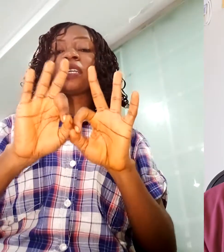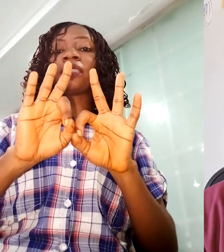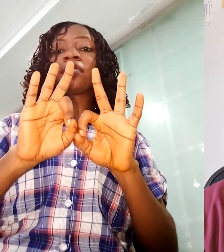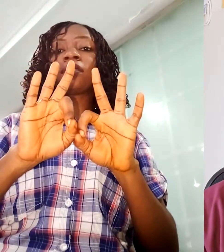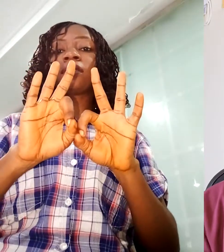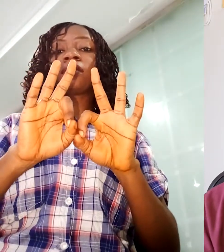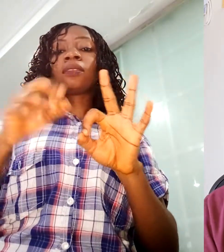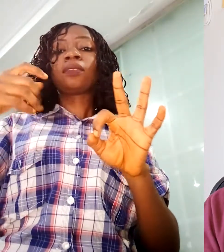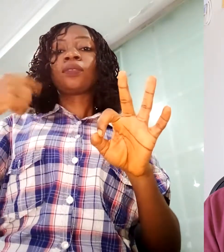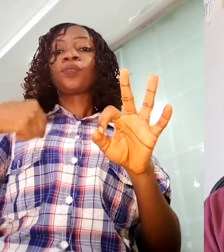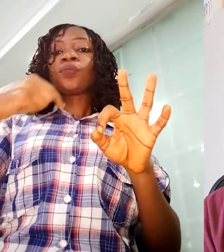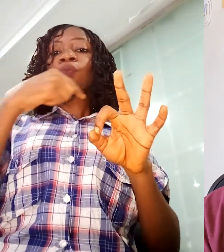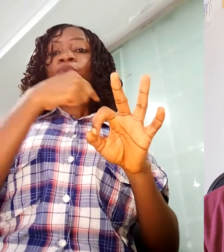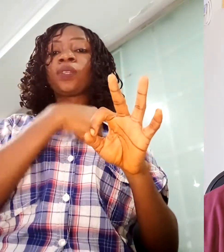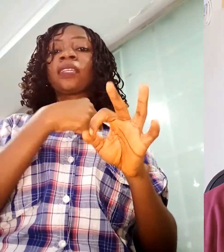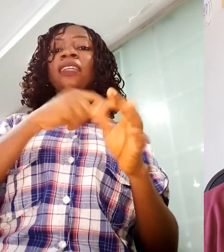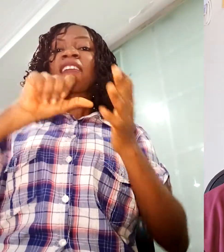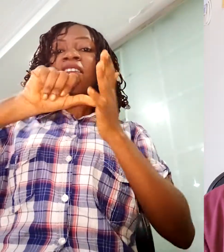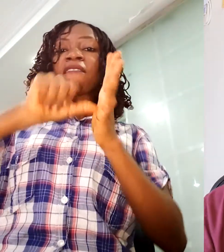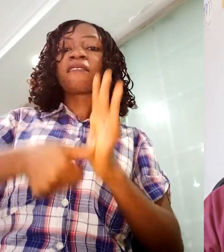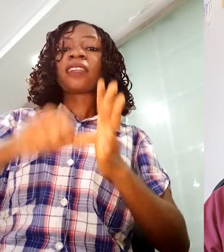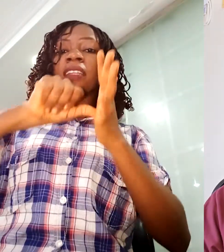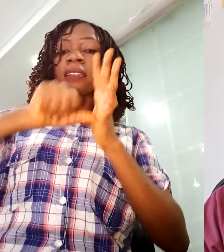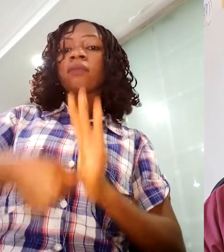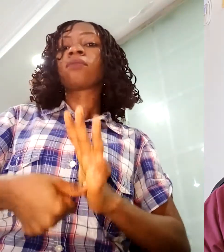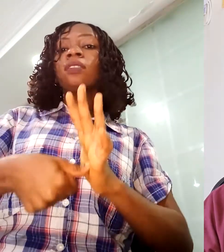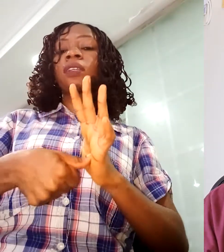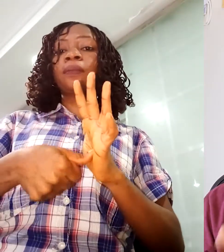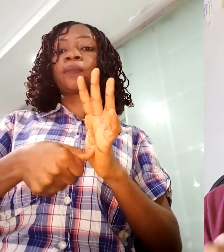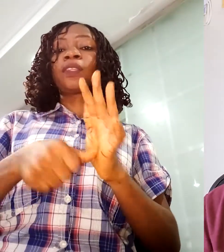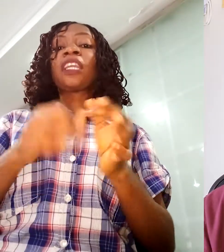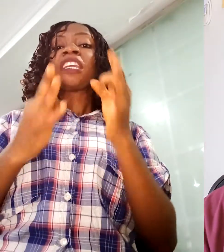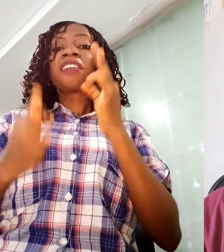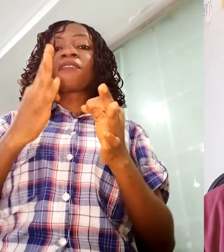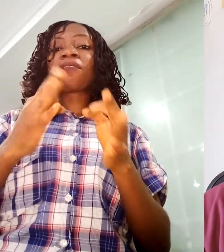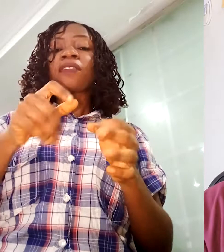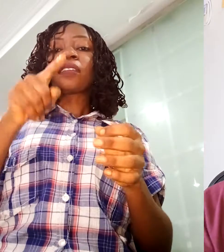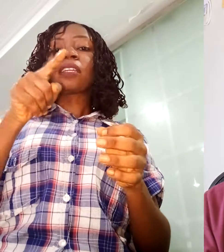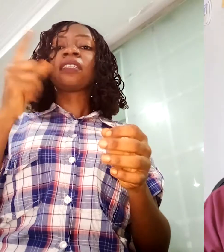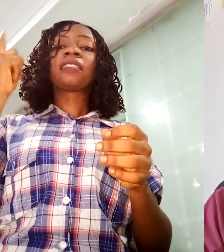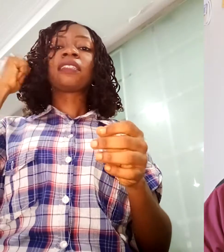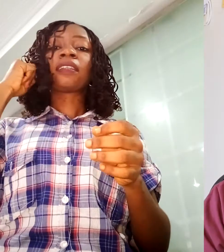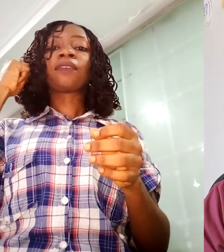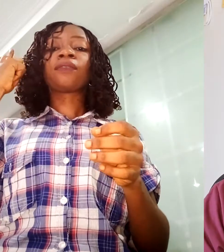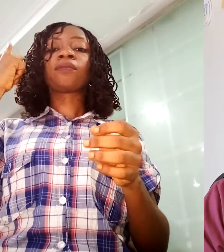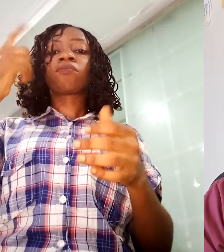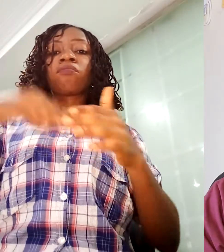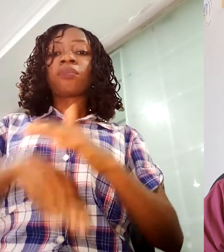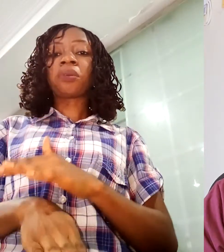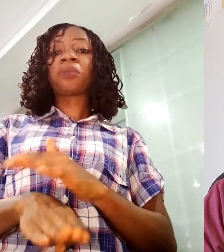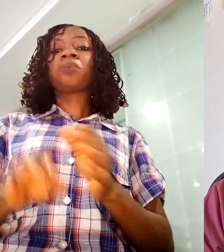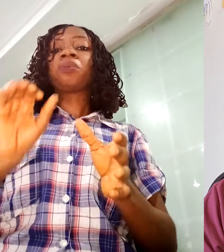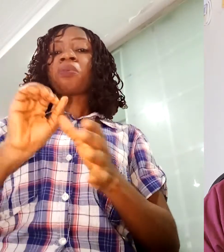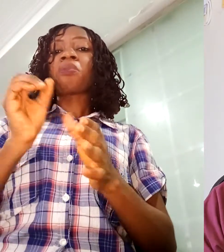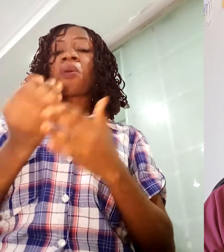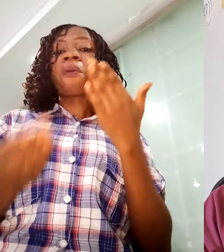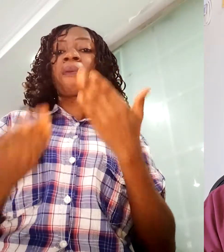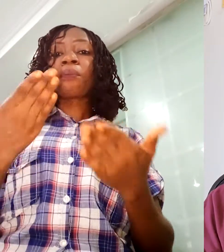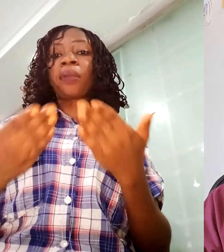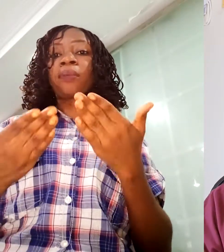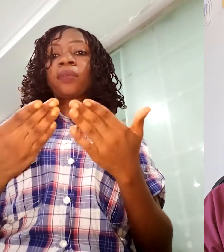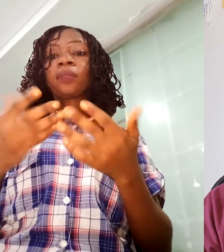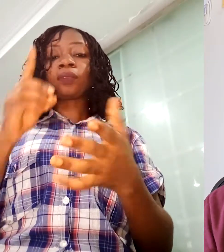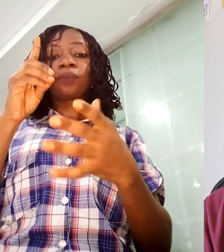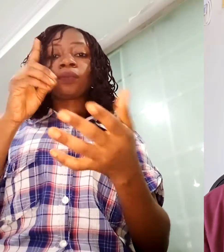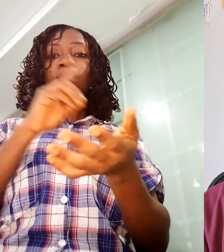very important. We cannot overemphasize it. That when a deaf child is born, when a child is diagnosed of deafness or hearing